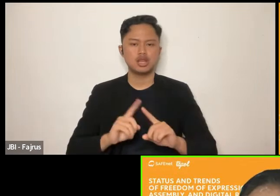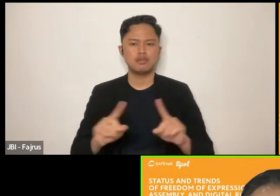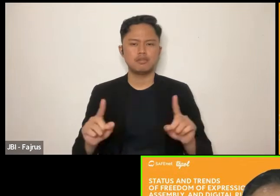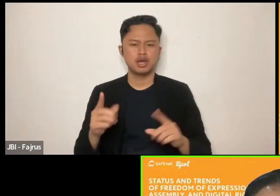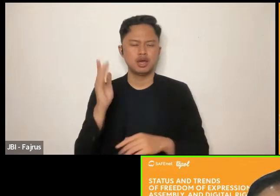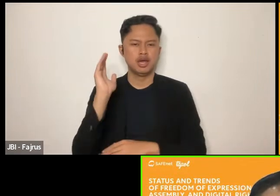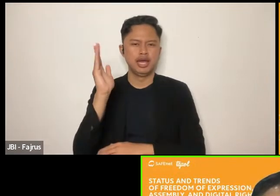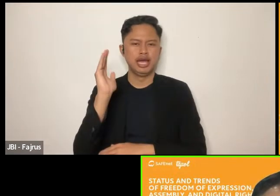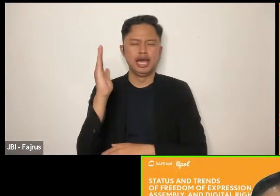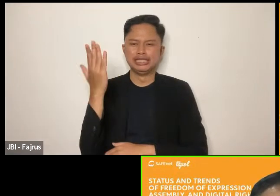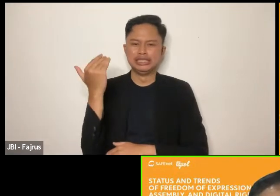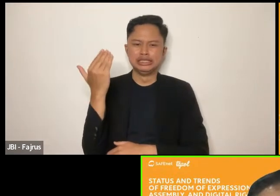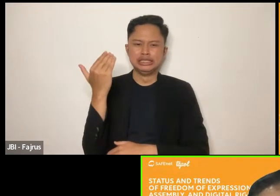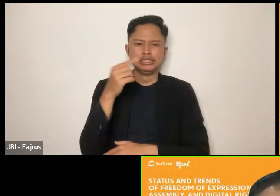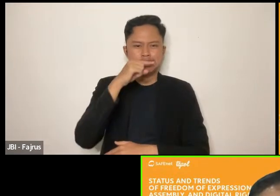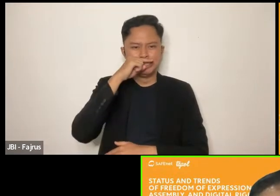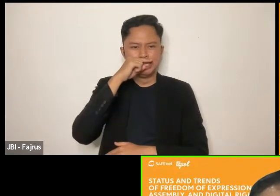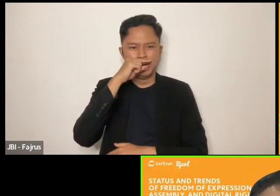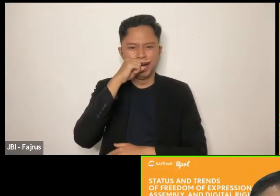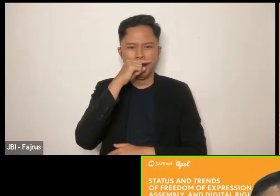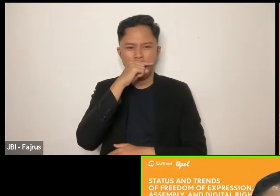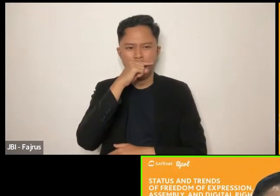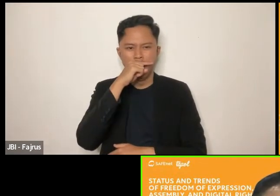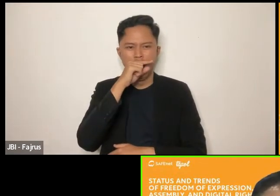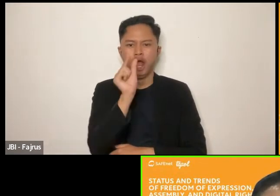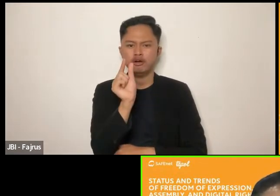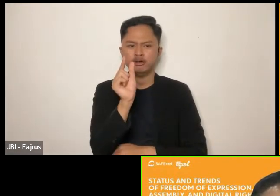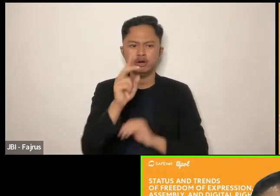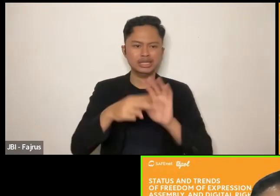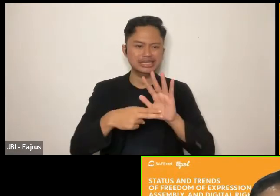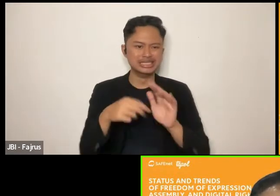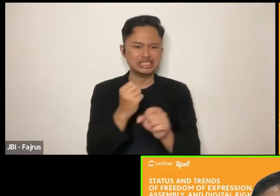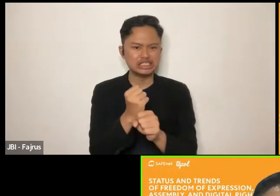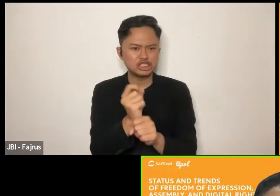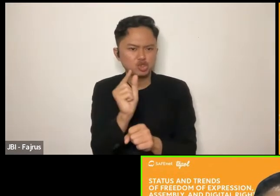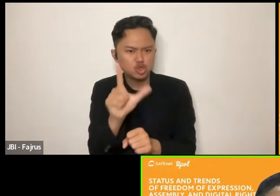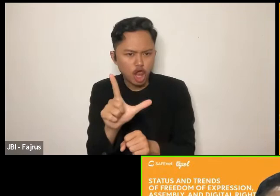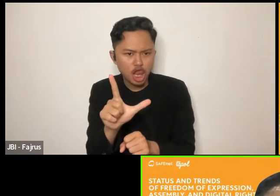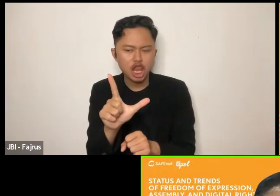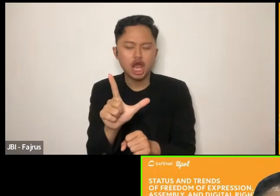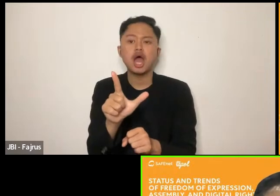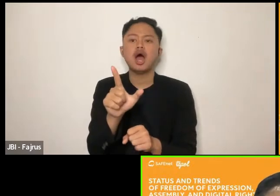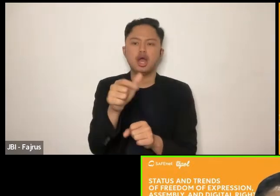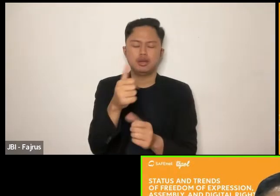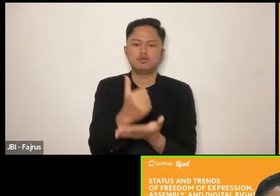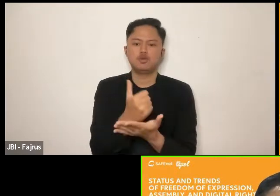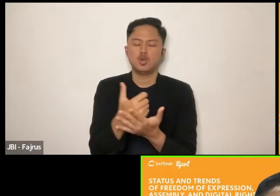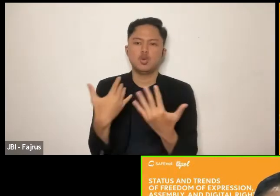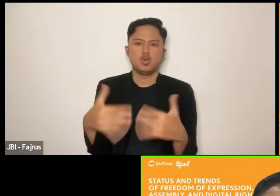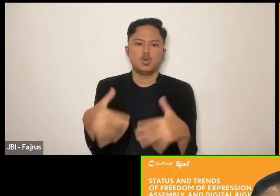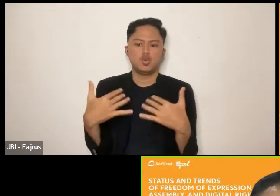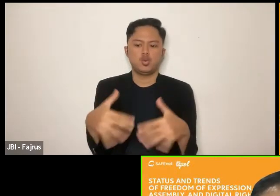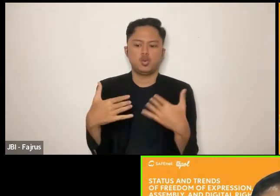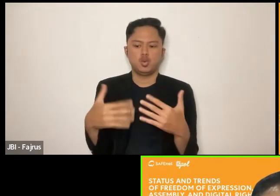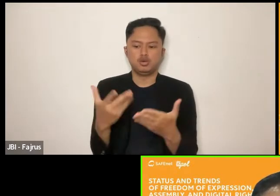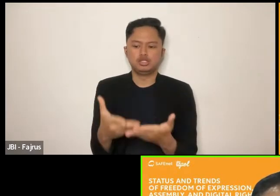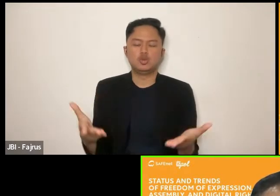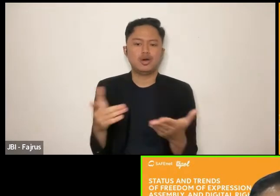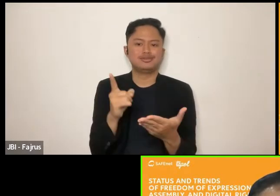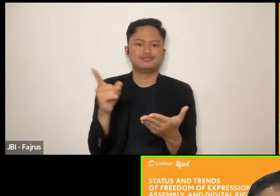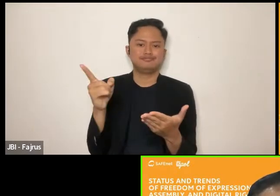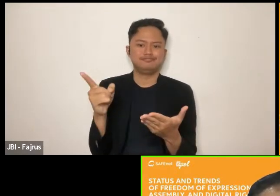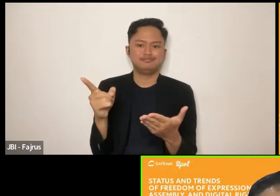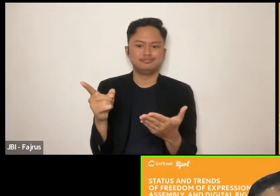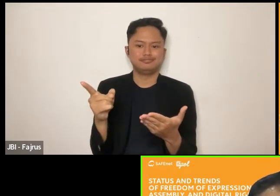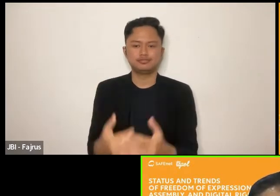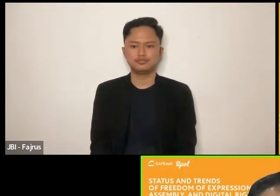of Mas Unggul, that's really amazing. I think it's a really amazing is going on in there and enrich